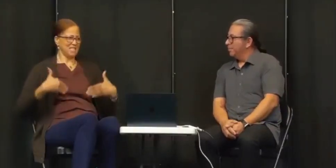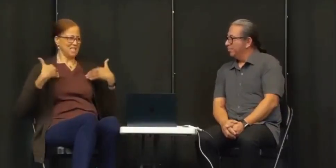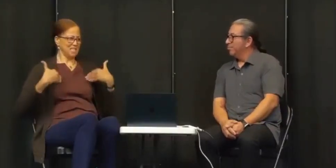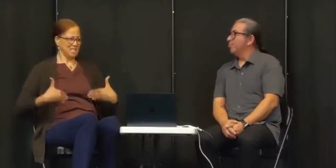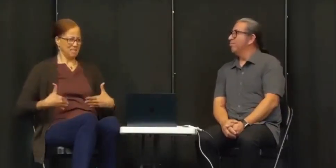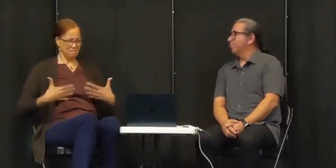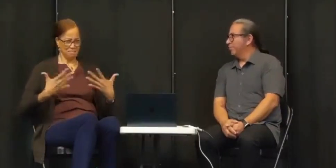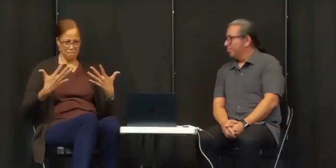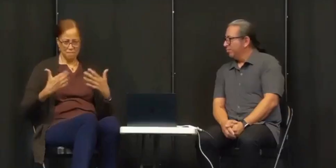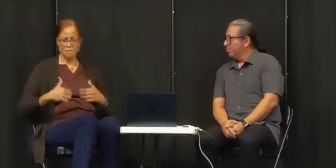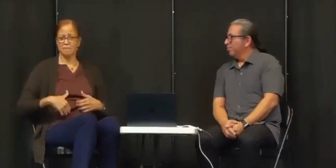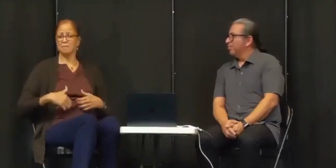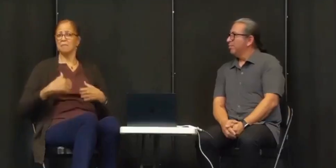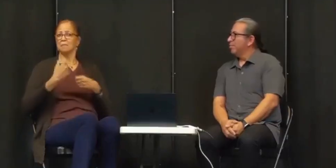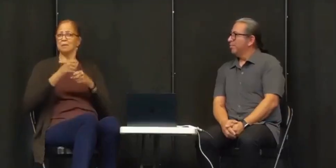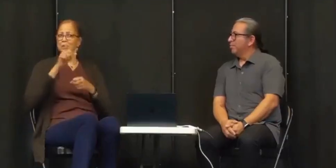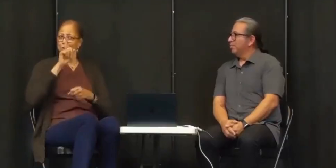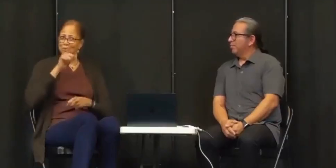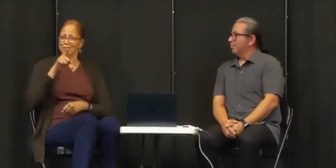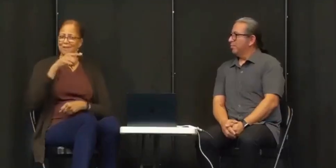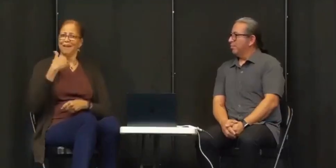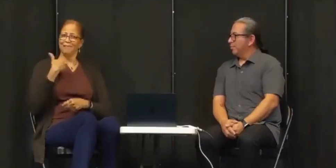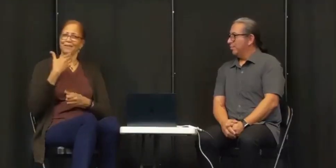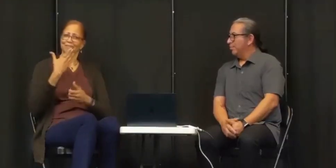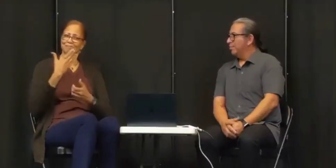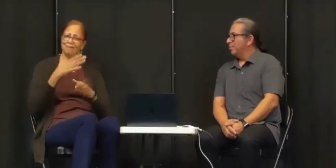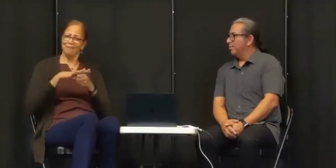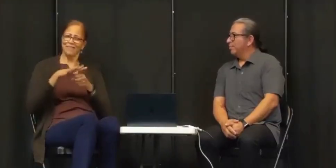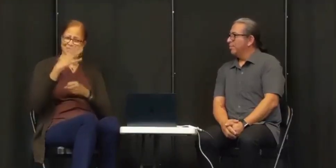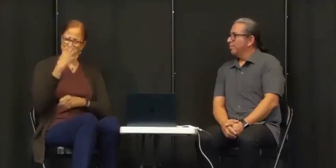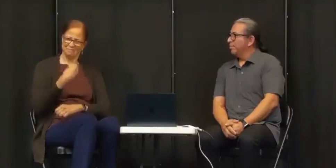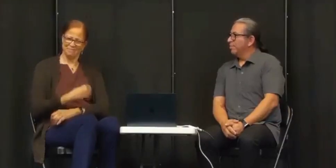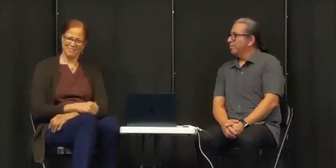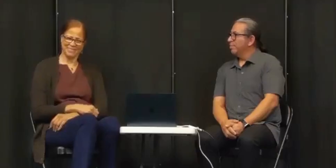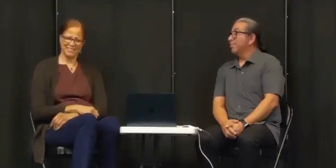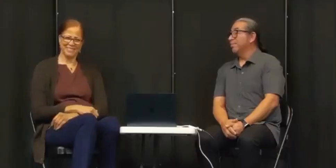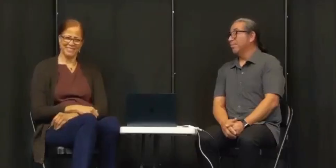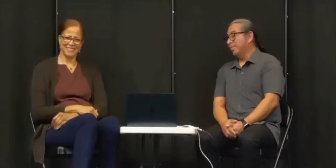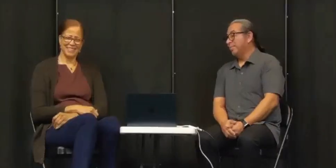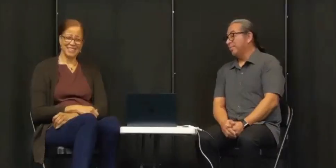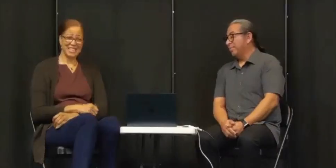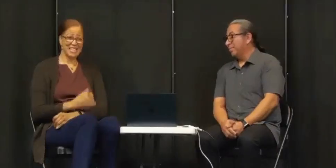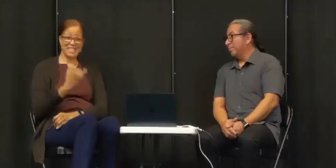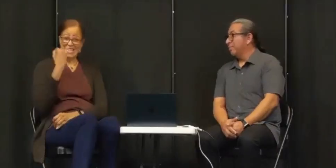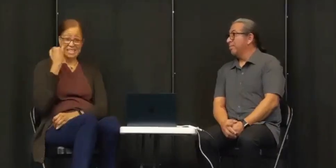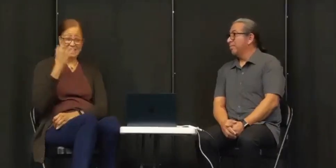things. The first one's going to be physical. Make sure that you have enough sleep.